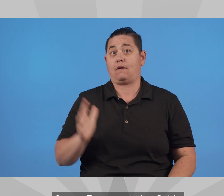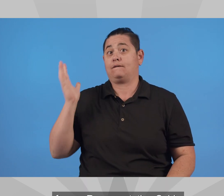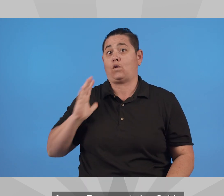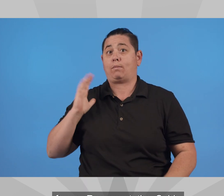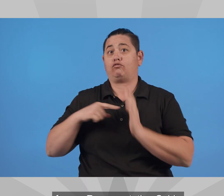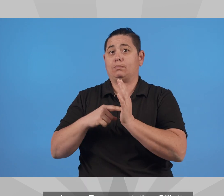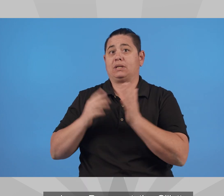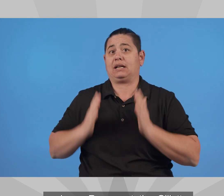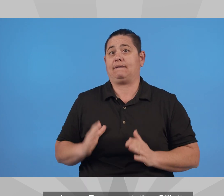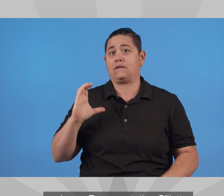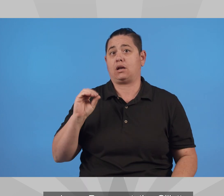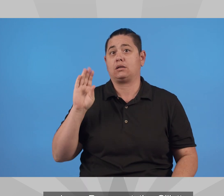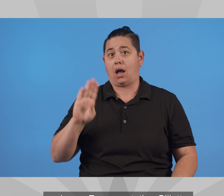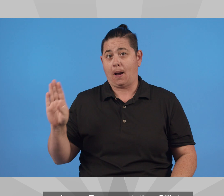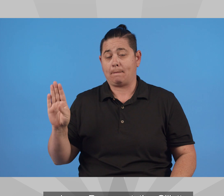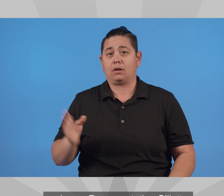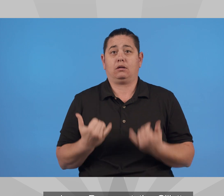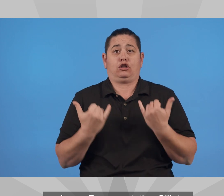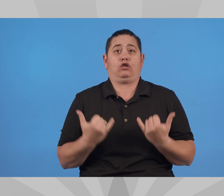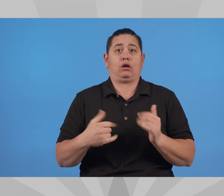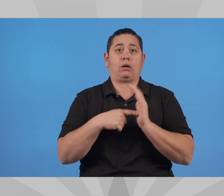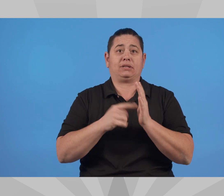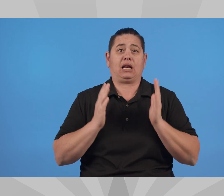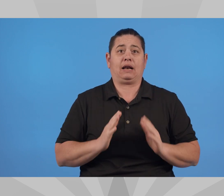Cobb, and now Representative Gillette.